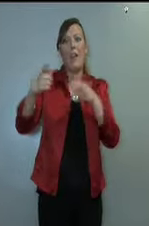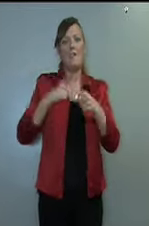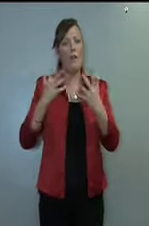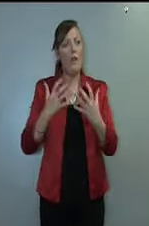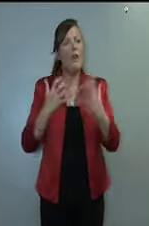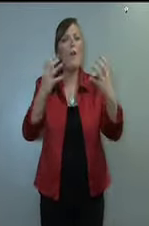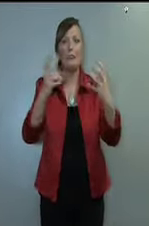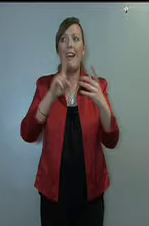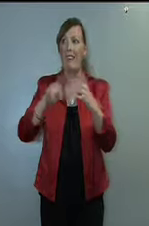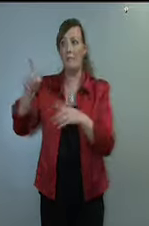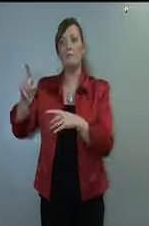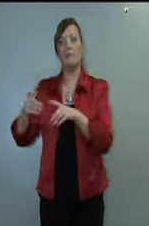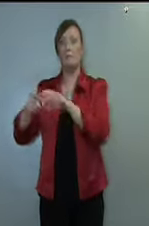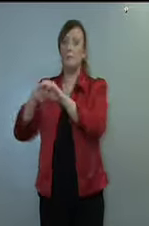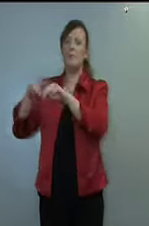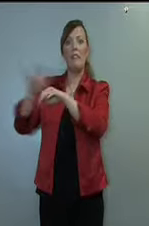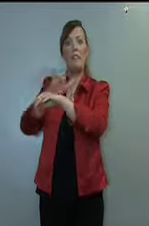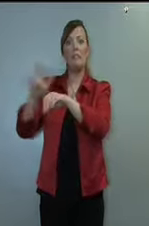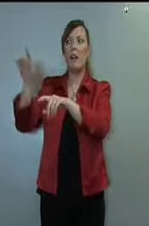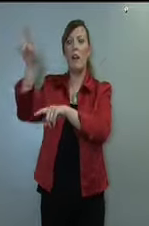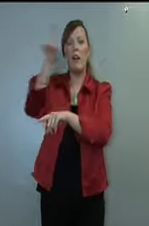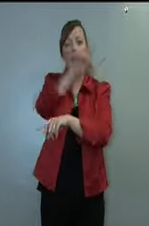challenges facing audiences and organisations.